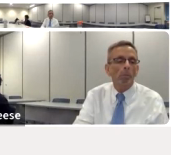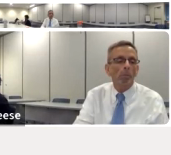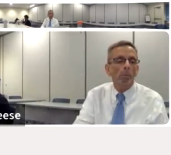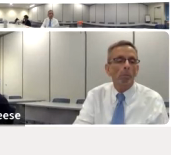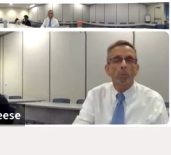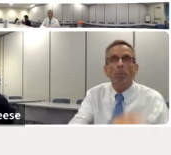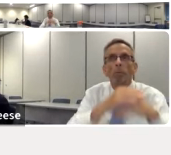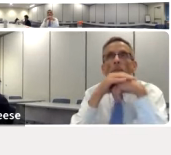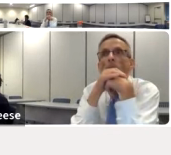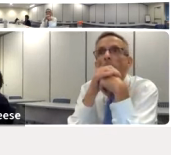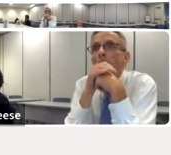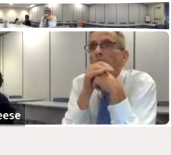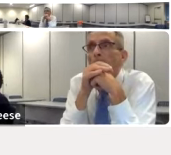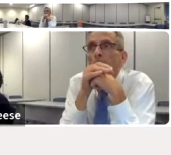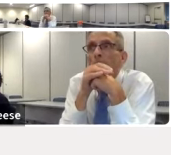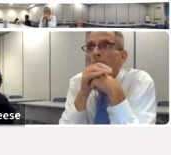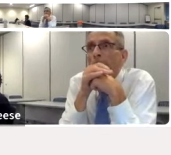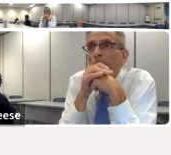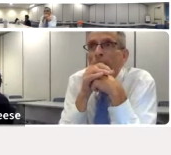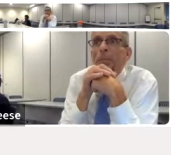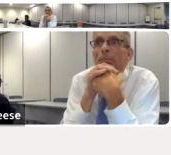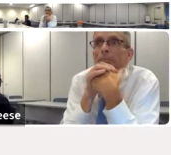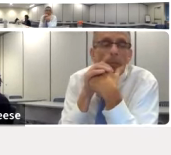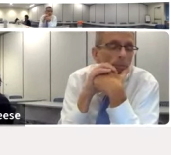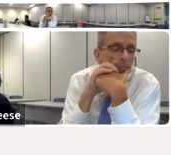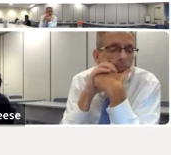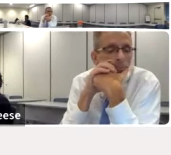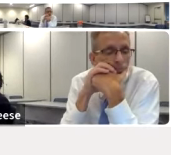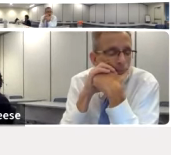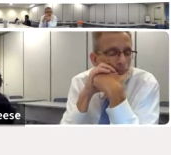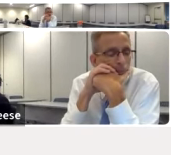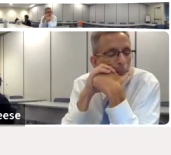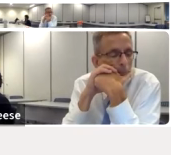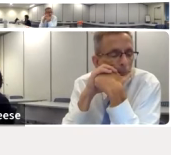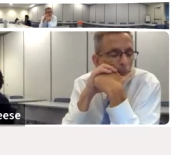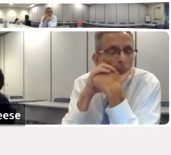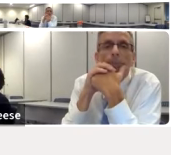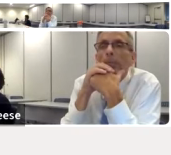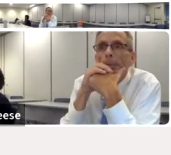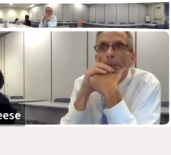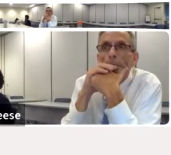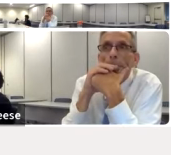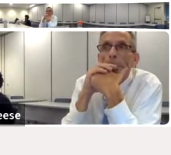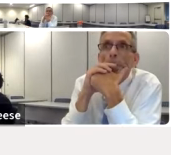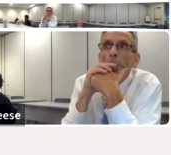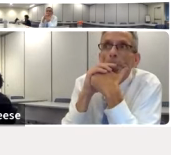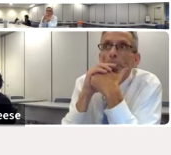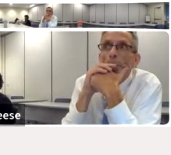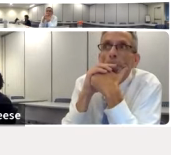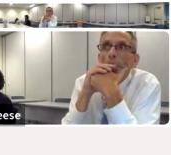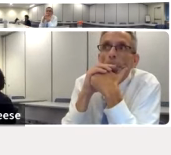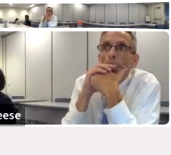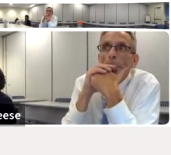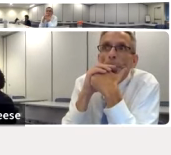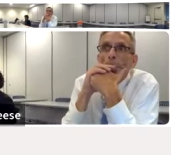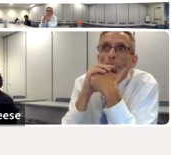So, so pretty much trying to say that even when the population we support, the person supported